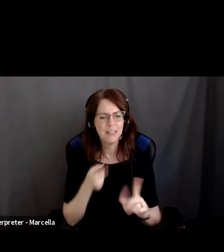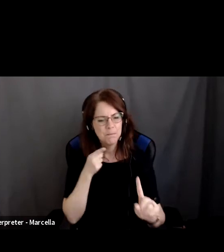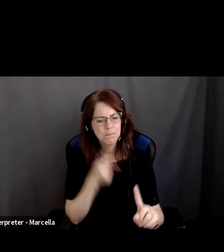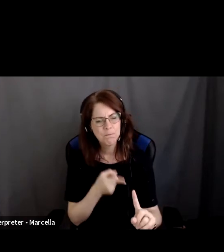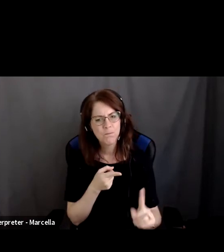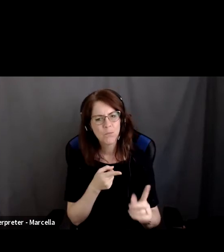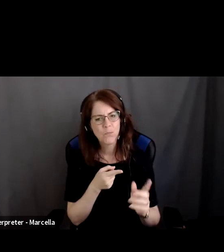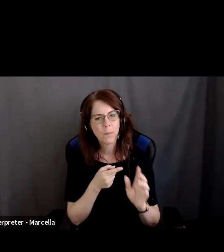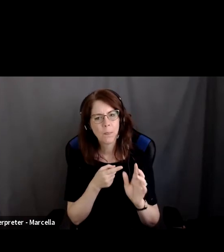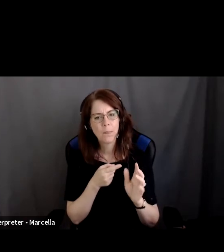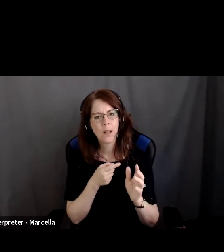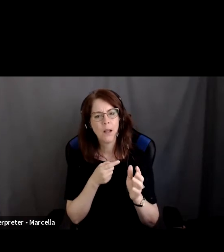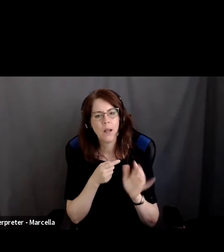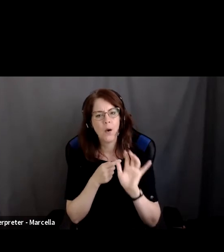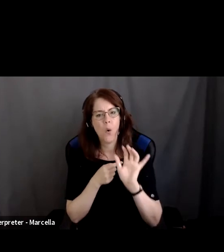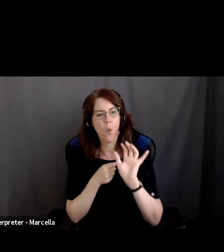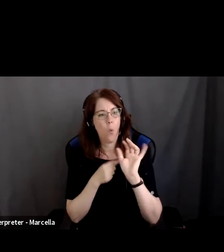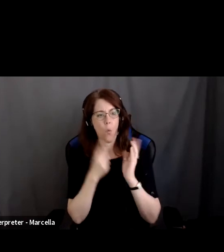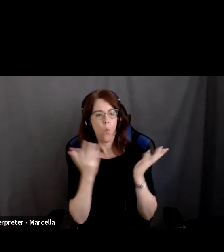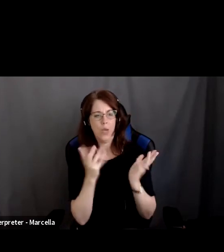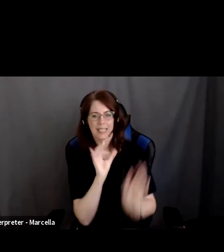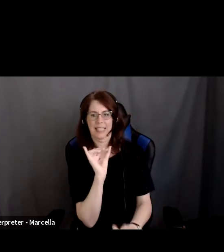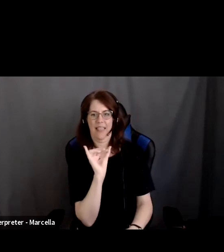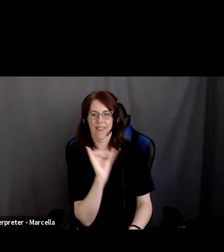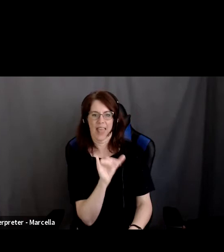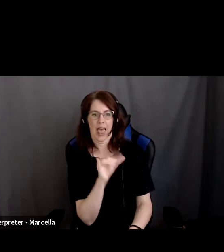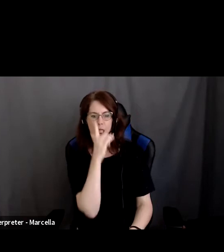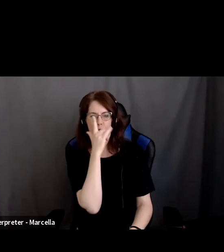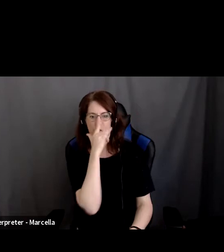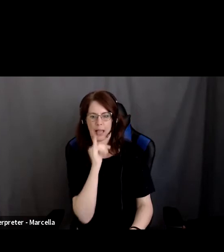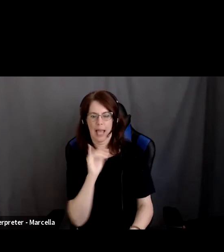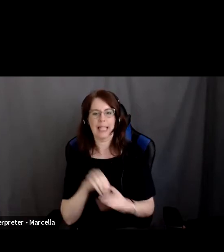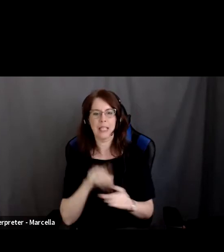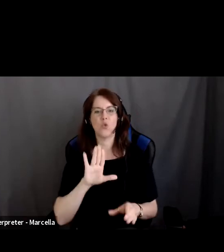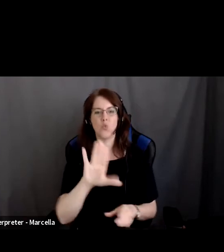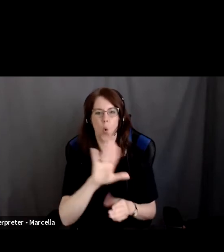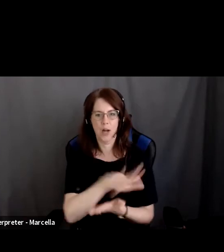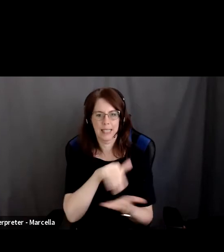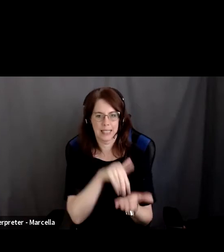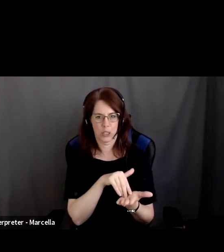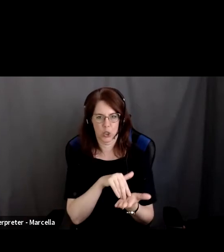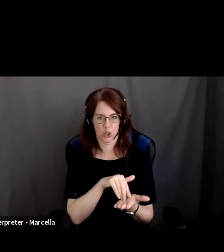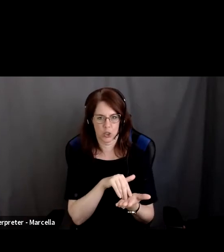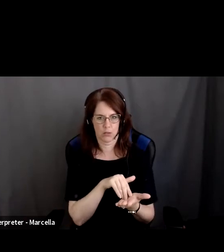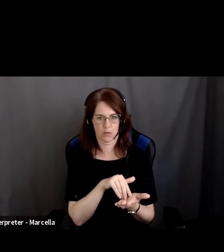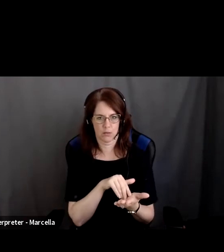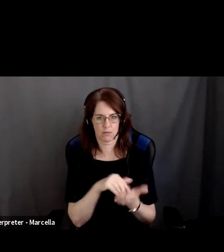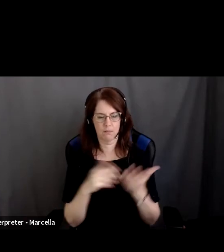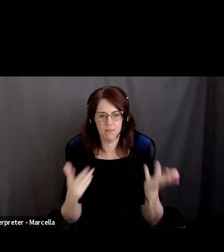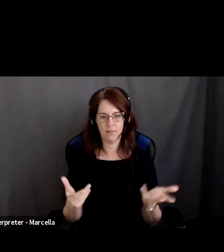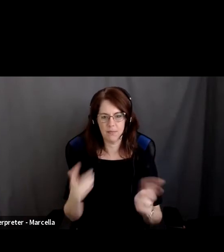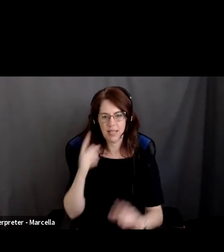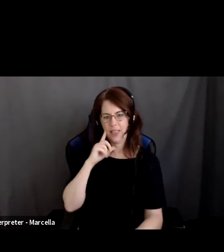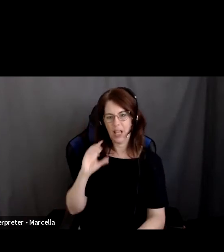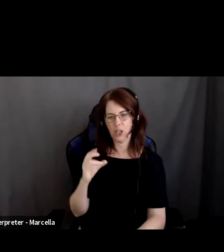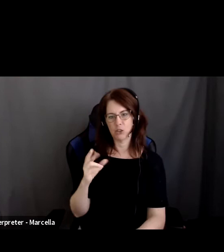outreach and networking look like in your center? And I'm hoping, I think Christina